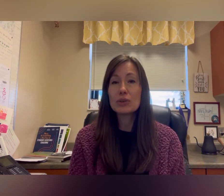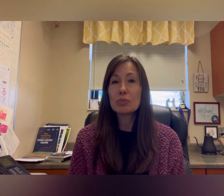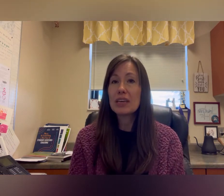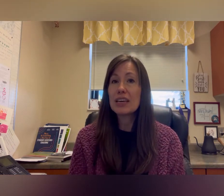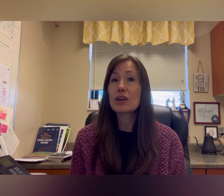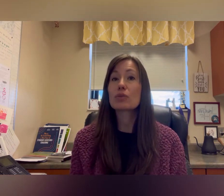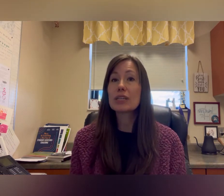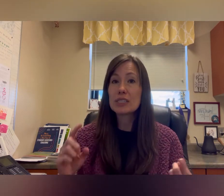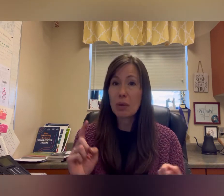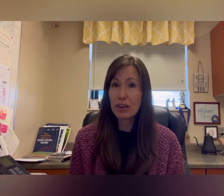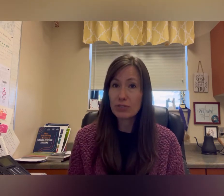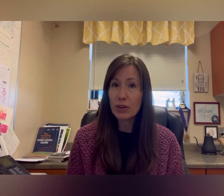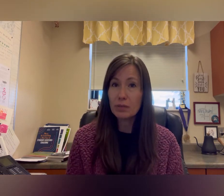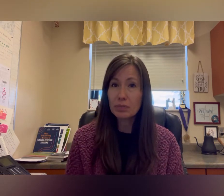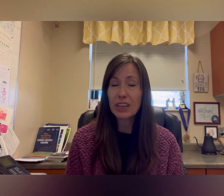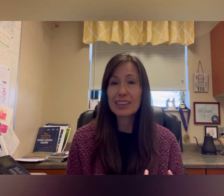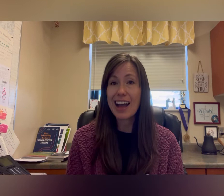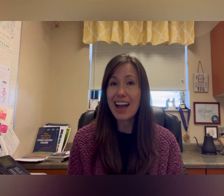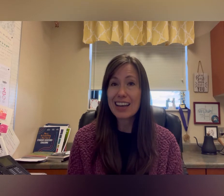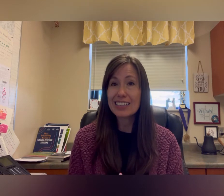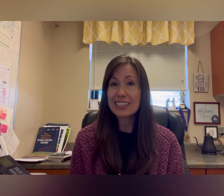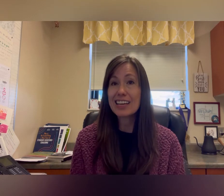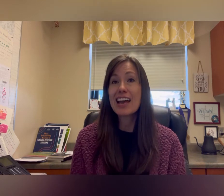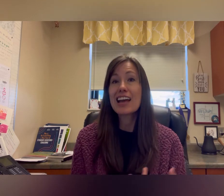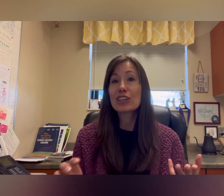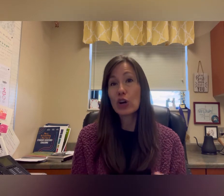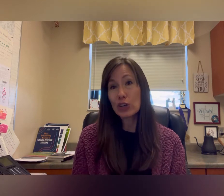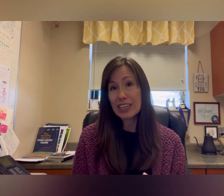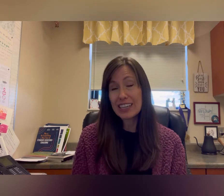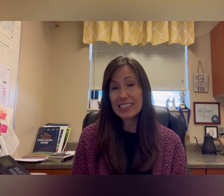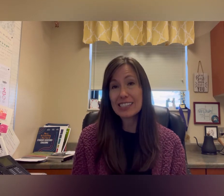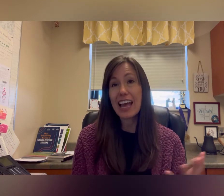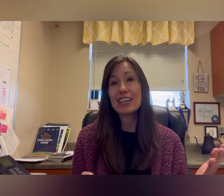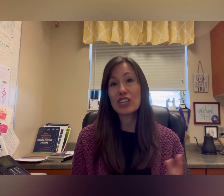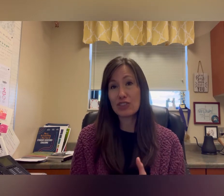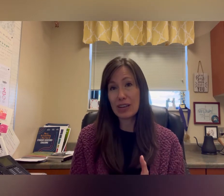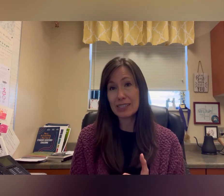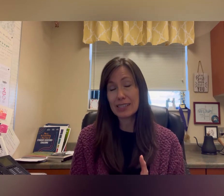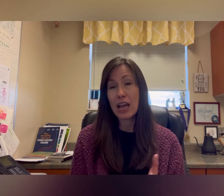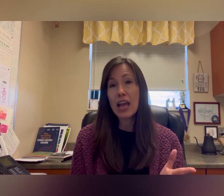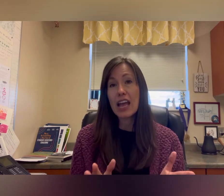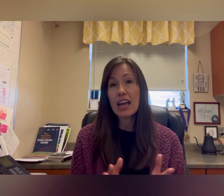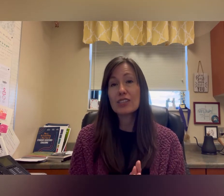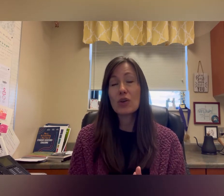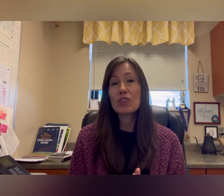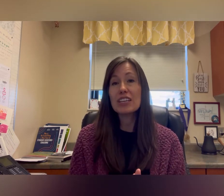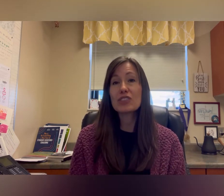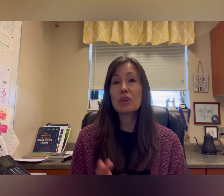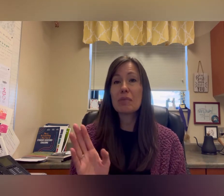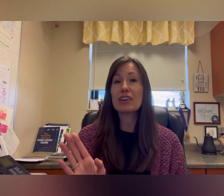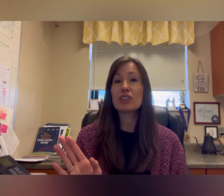be respectful, kind, courteous, and generous. And so these three manners